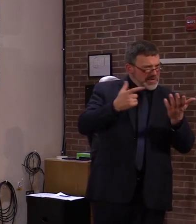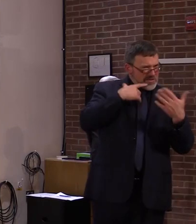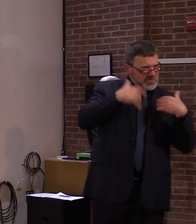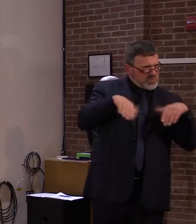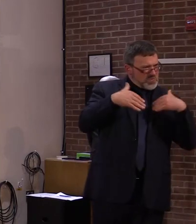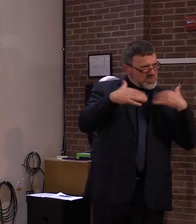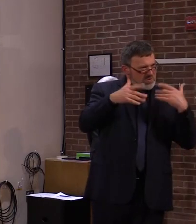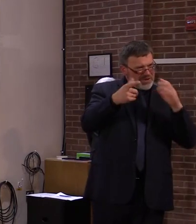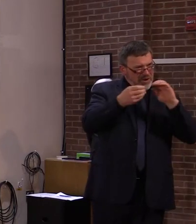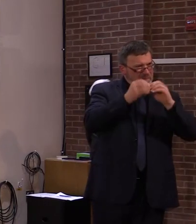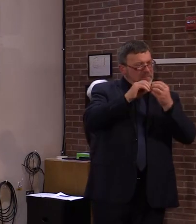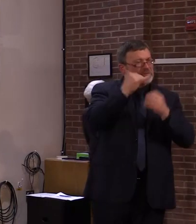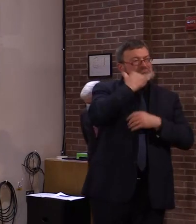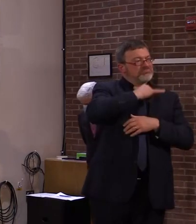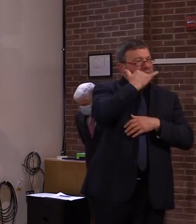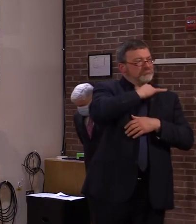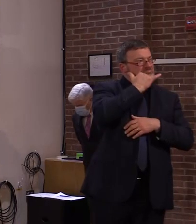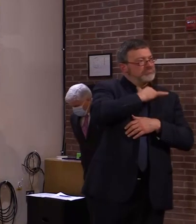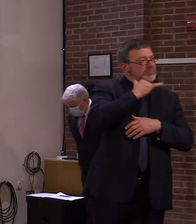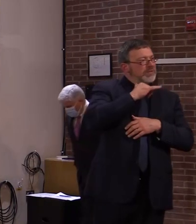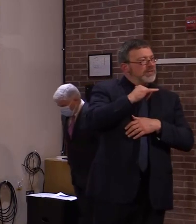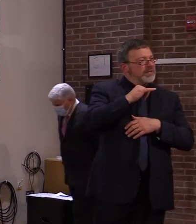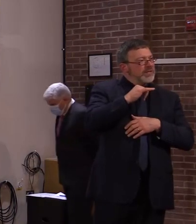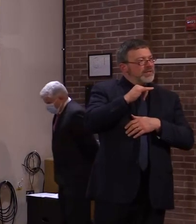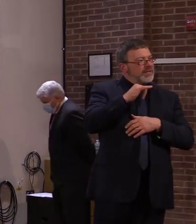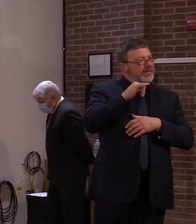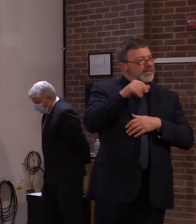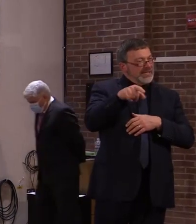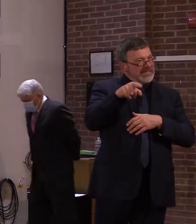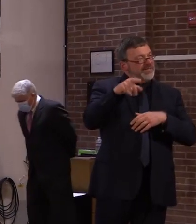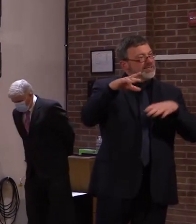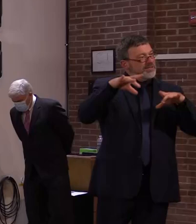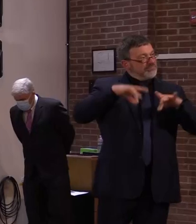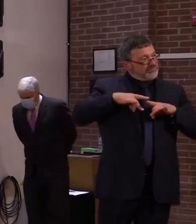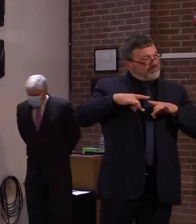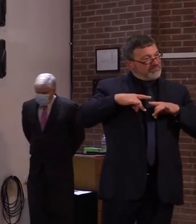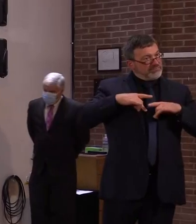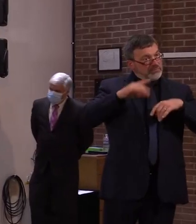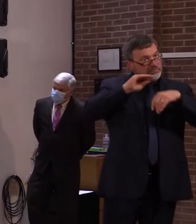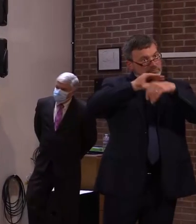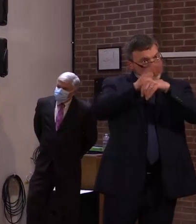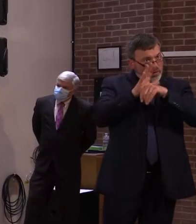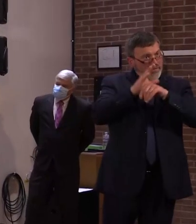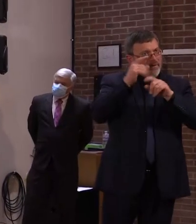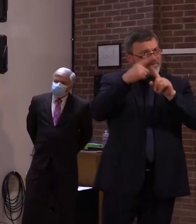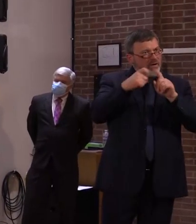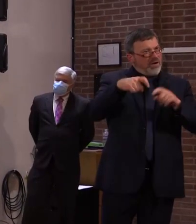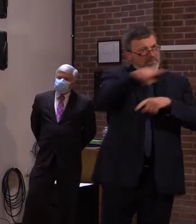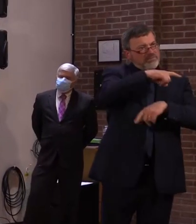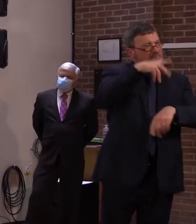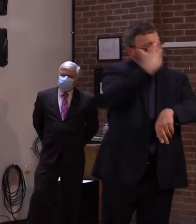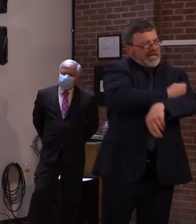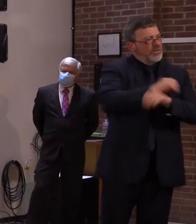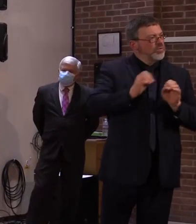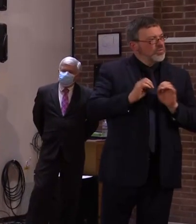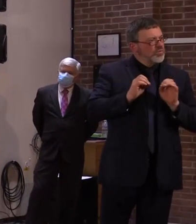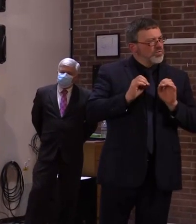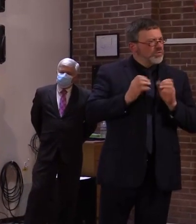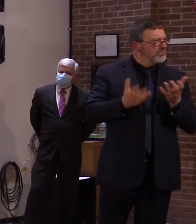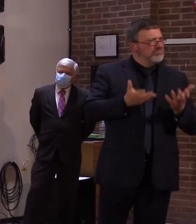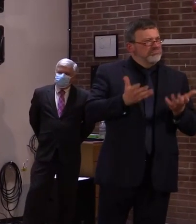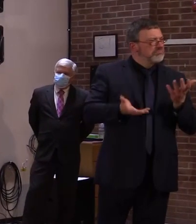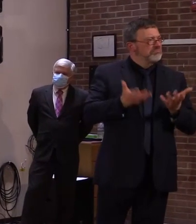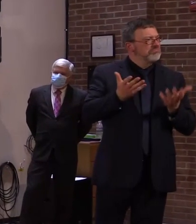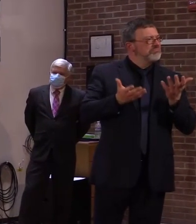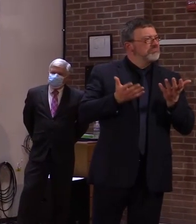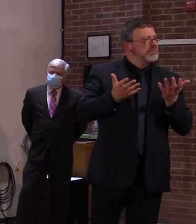COVID or a positive test from COVID if you're unvaccinated, but with the premise that you're more